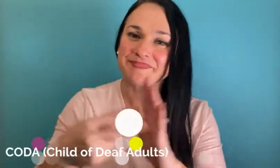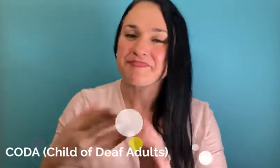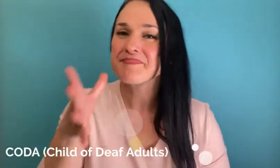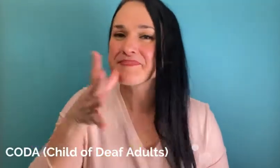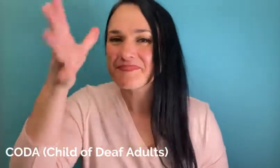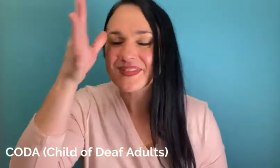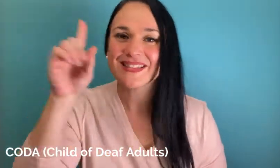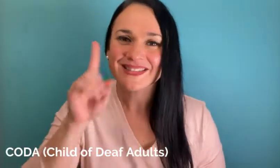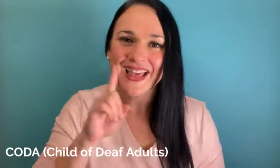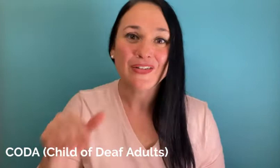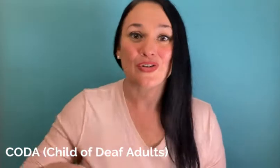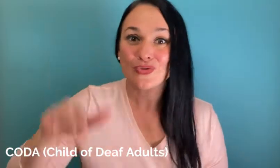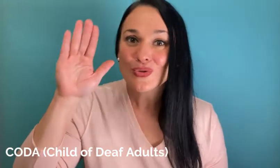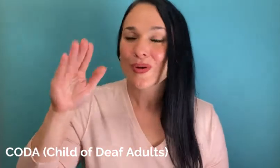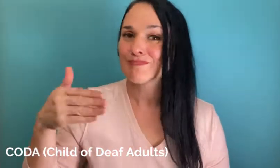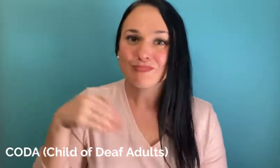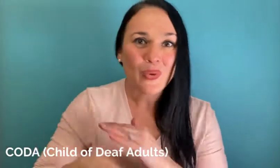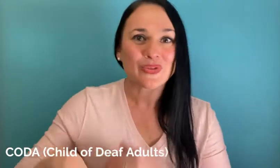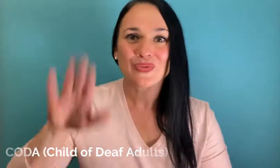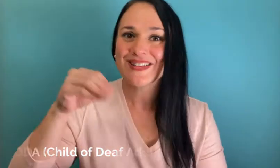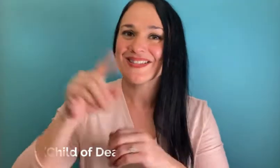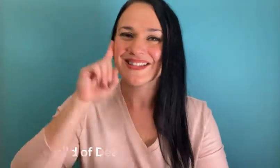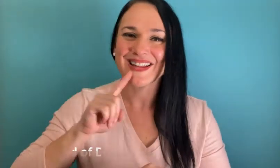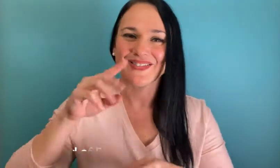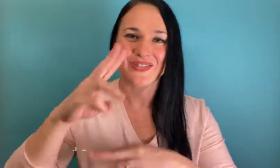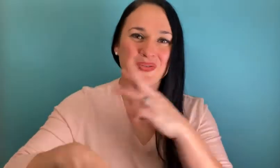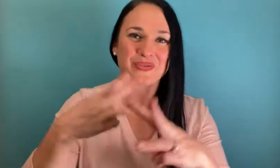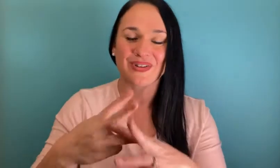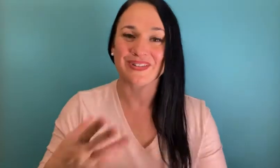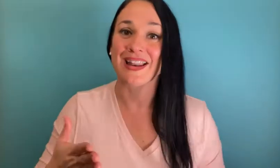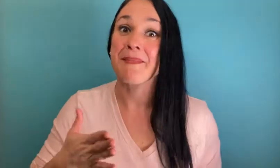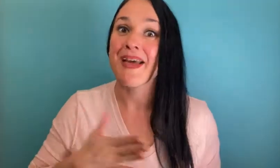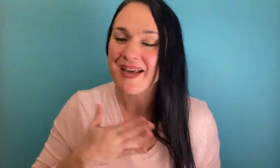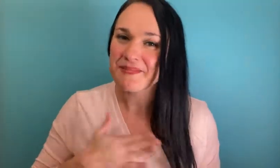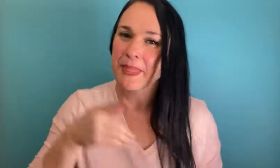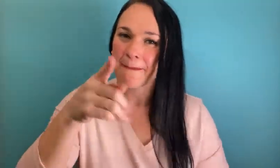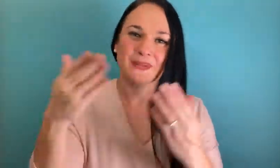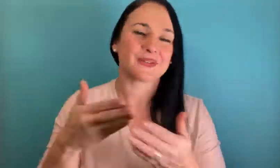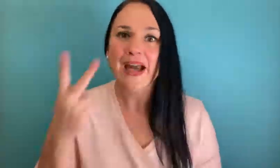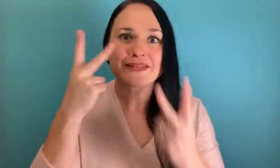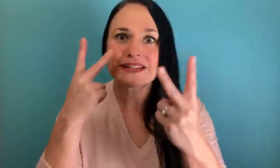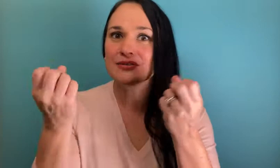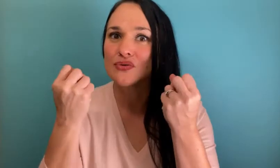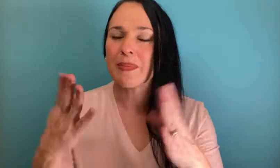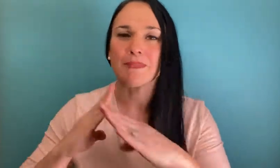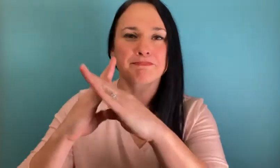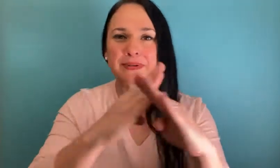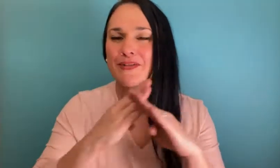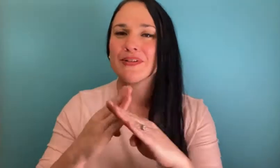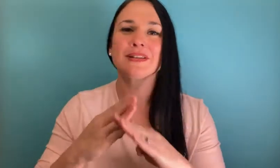a Coda, which means both of my parents are deaf, and I grew up, born and raised in the deaf world. And I'm really happy that you're here. I've been seeing so